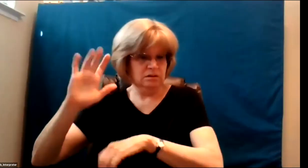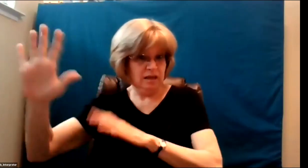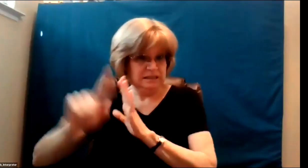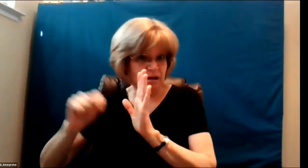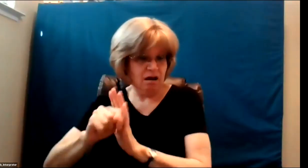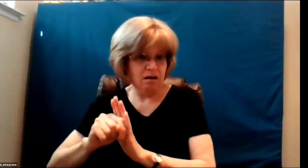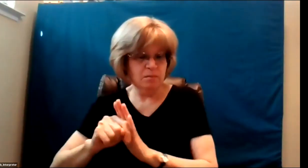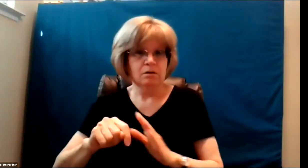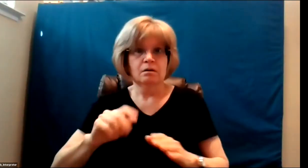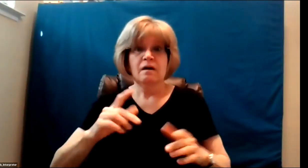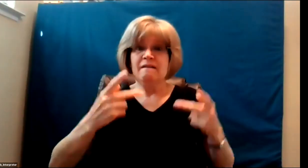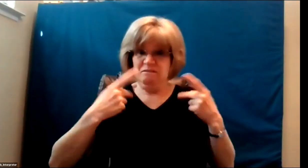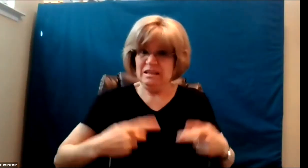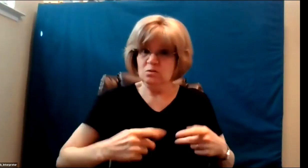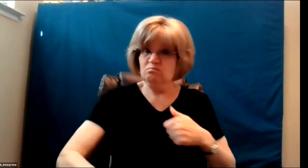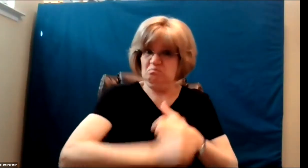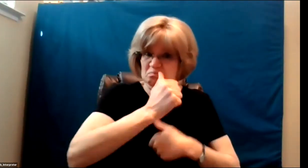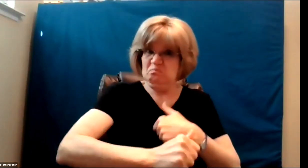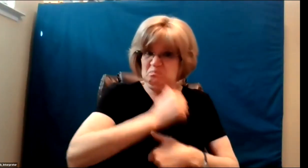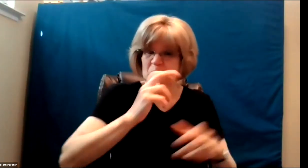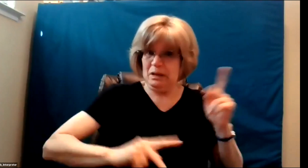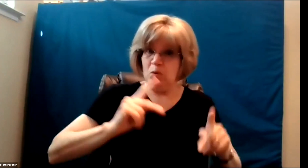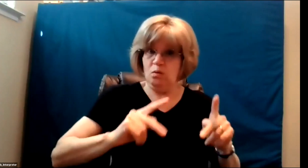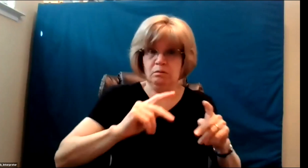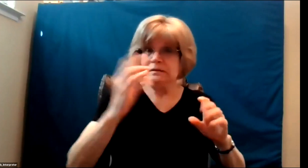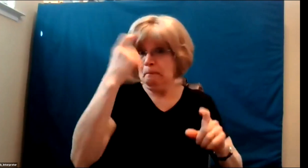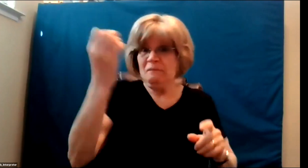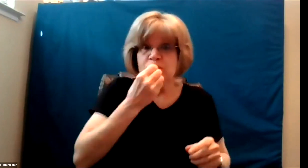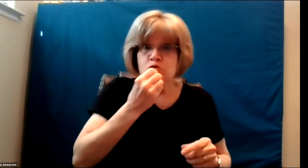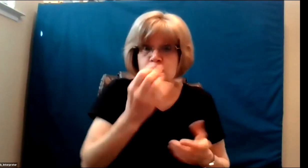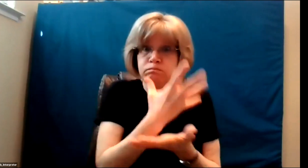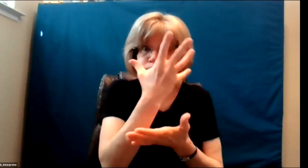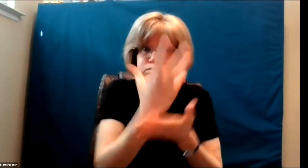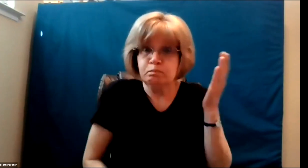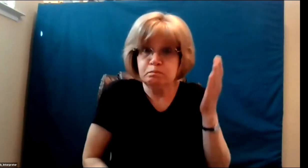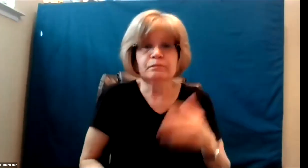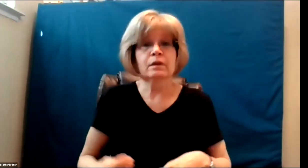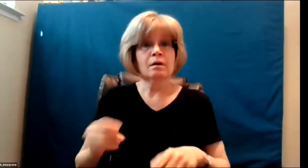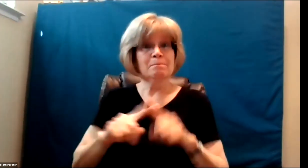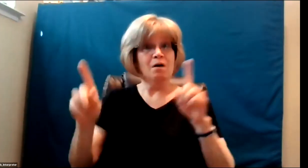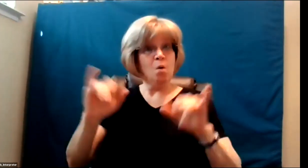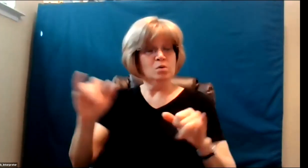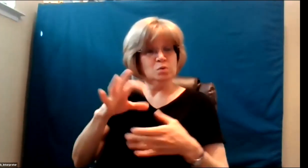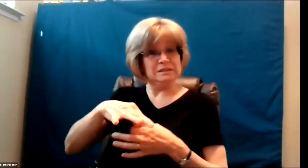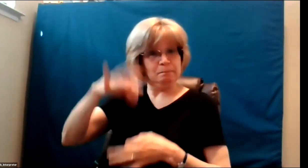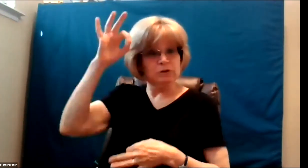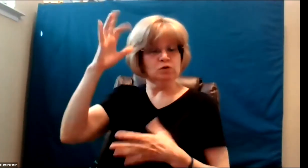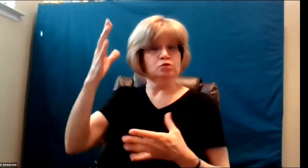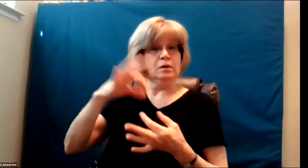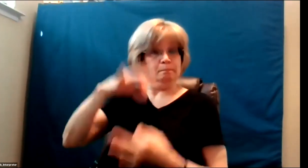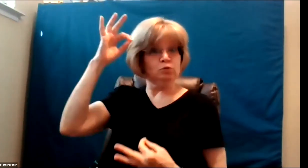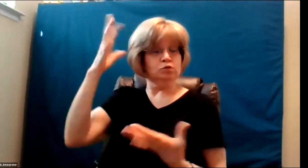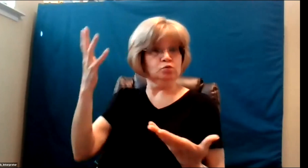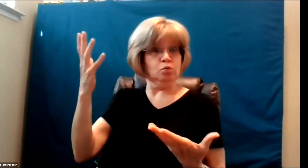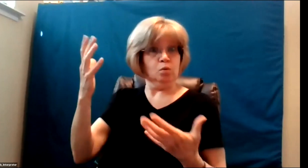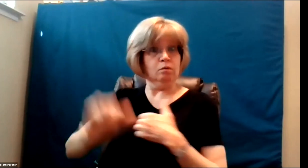a spiritual survival threat too. And I say that because offerings of wine and grain were also staples of